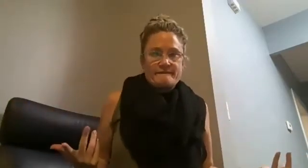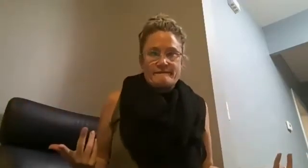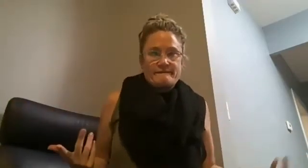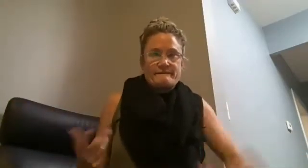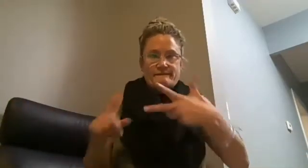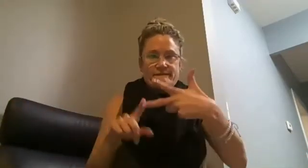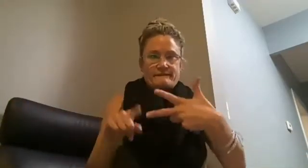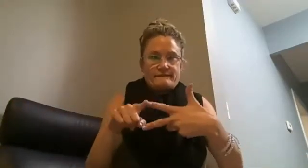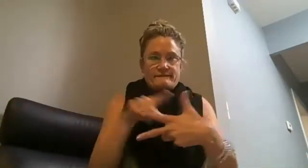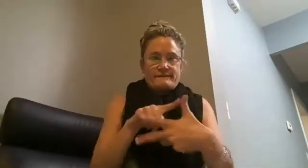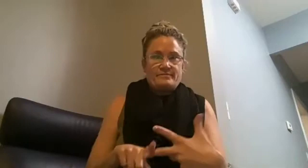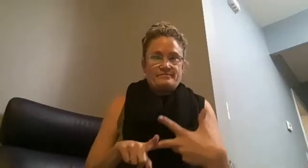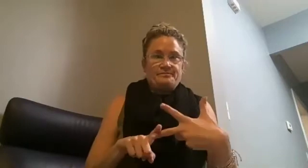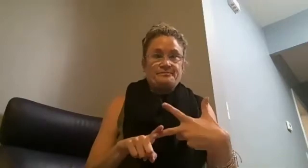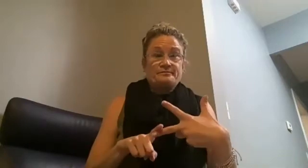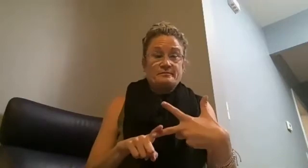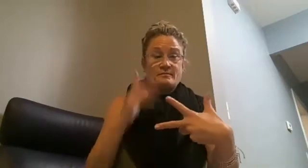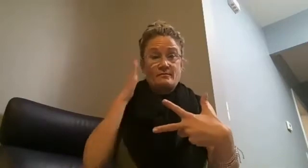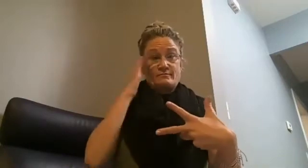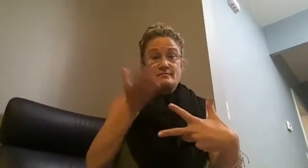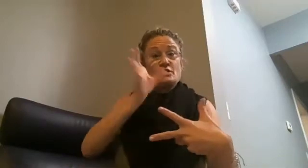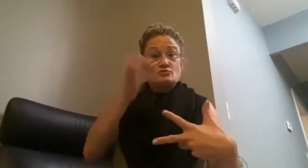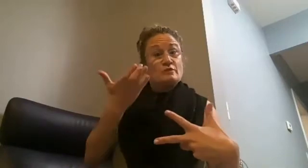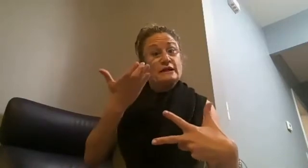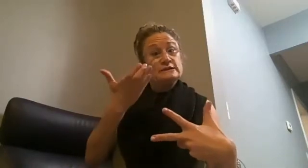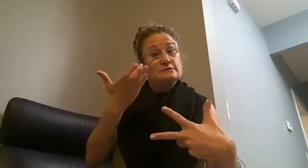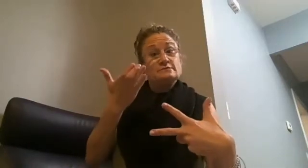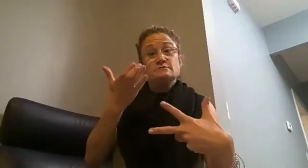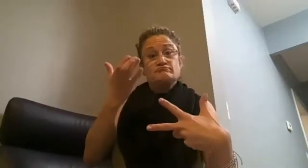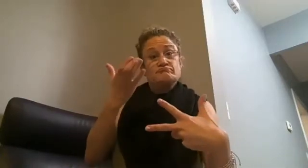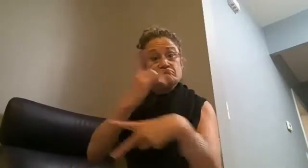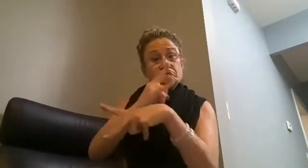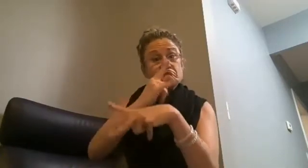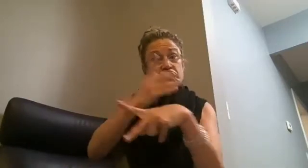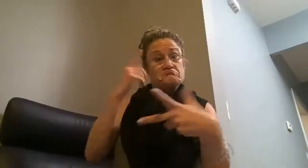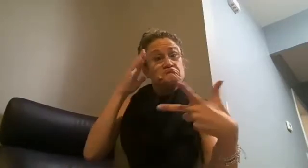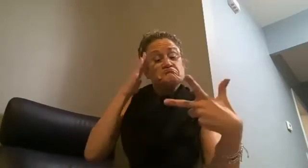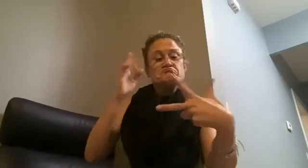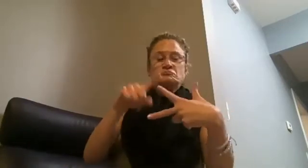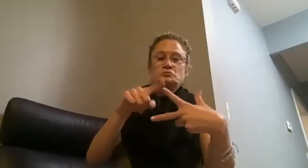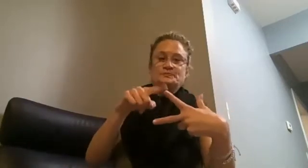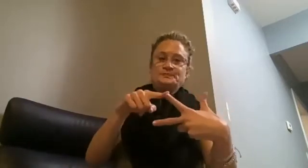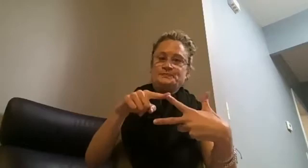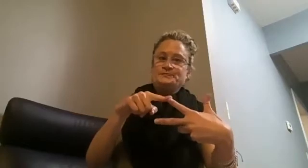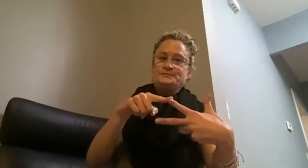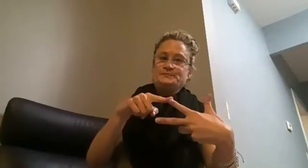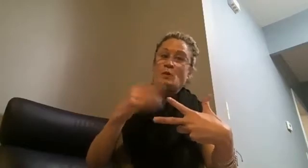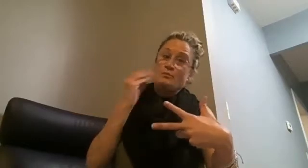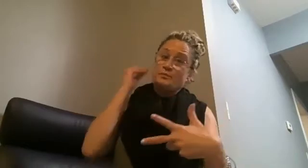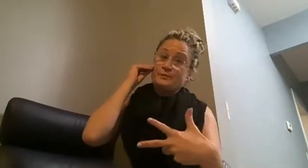options. One is you can drink, because it sounds like that might be where you're headed. Two is you can always come home. And three